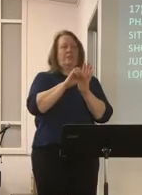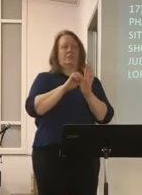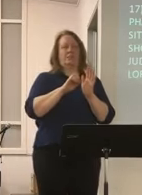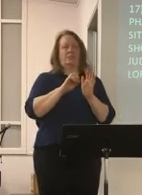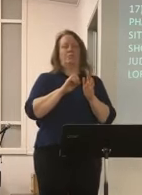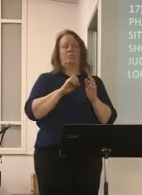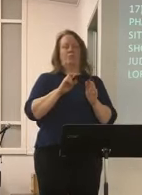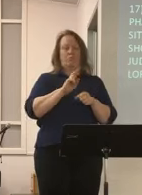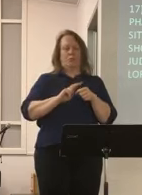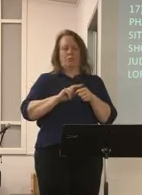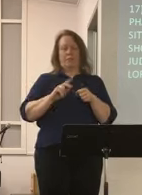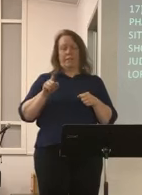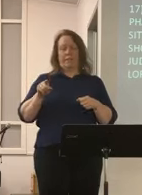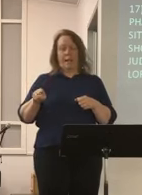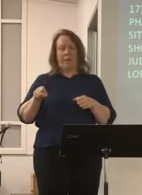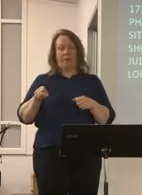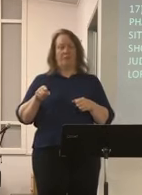every floor.